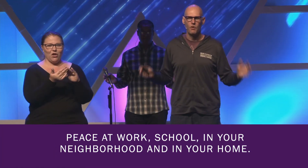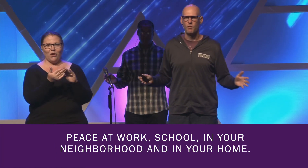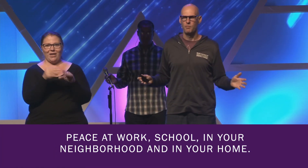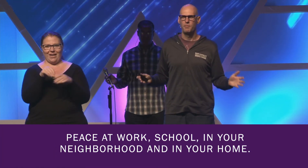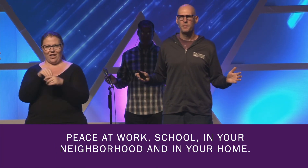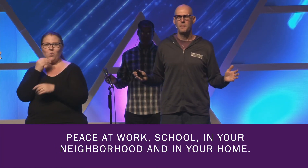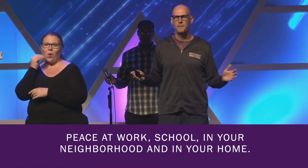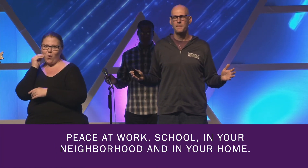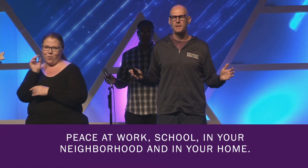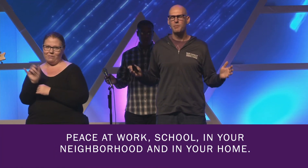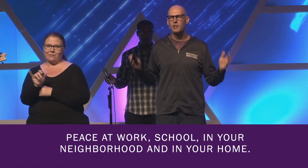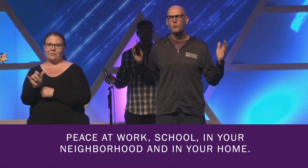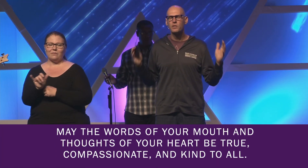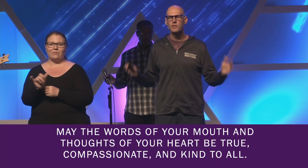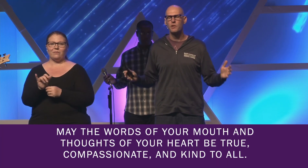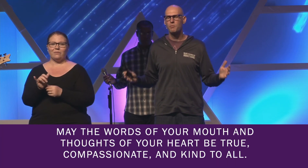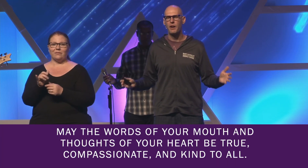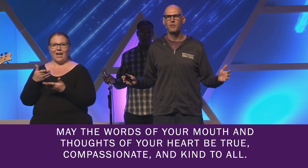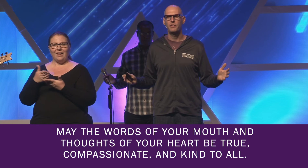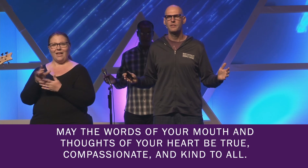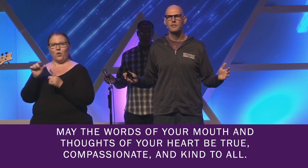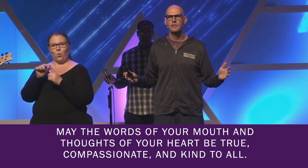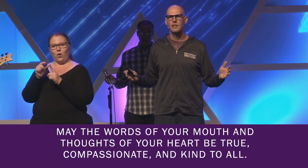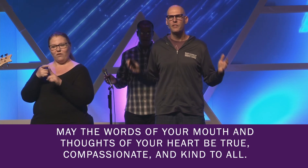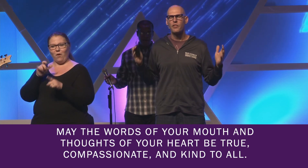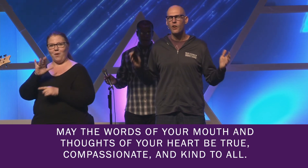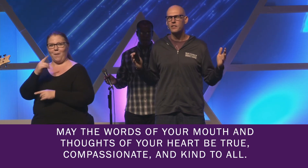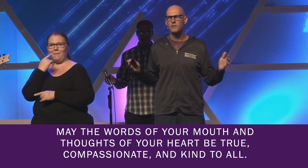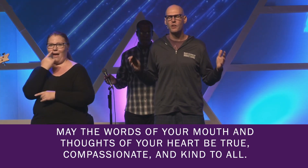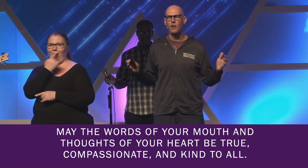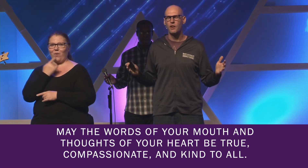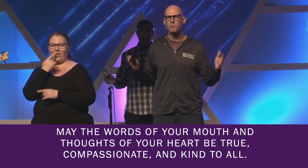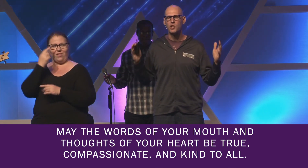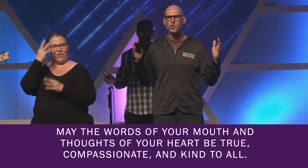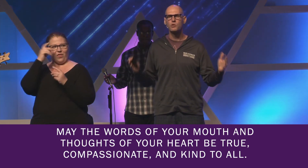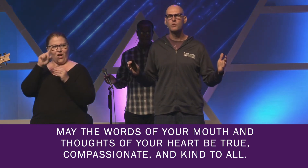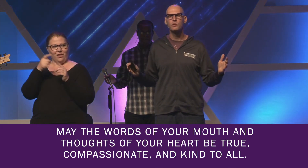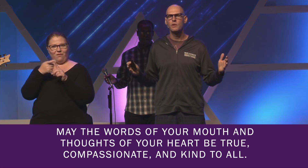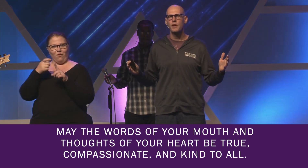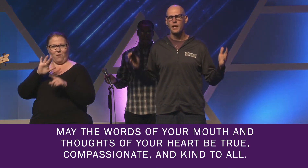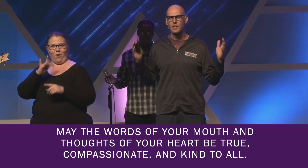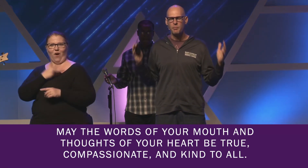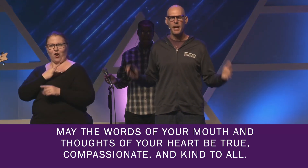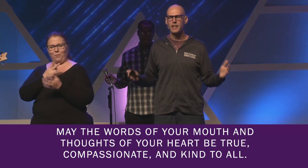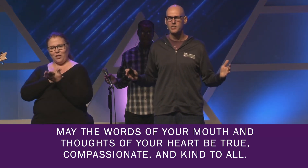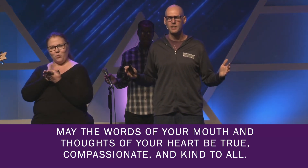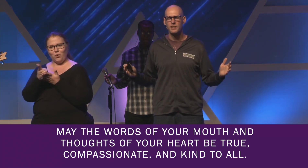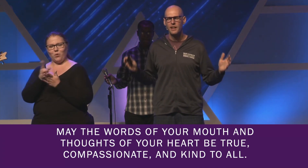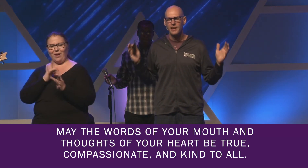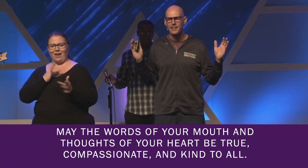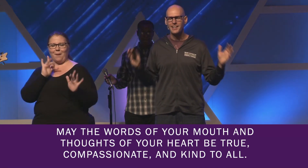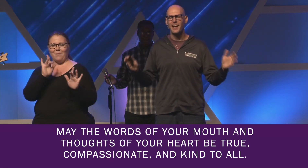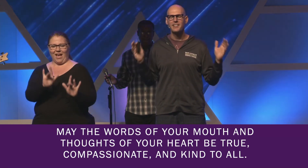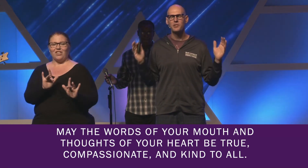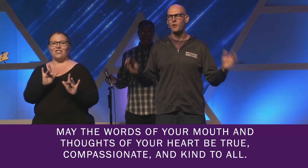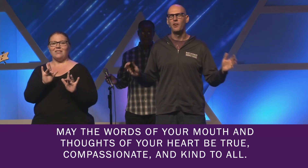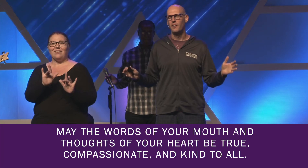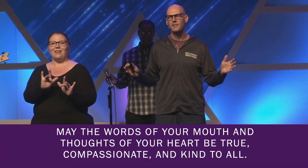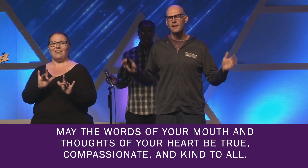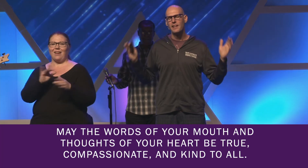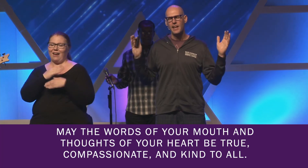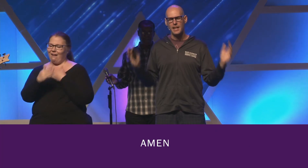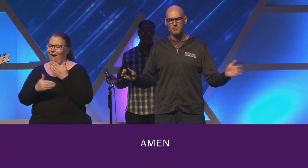your home. And may the words of your mouth and the thoughts of your heart be true and compassionate and kind to